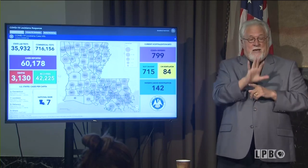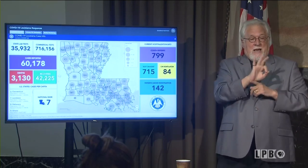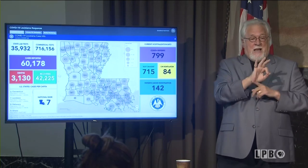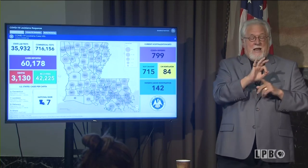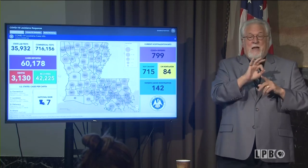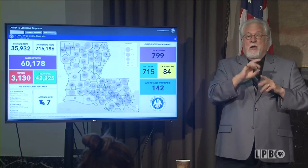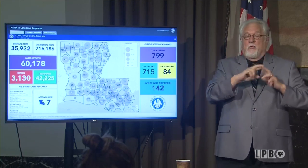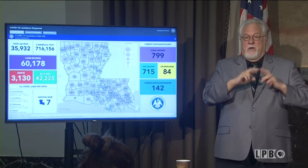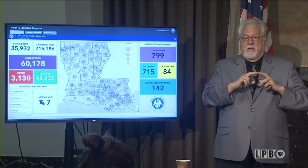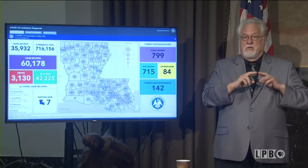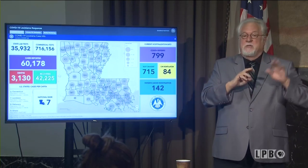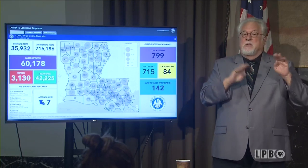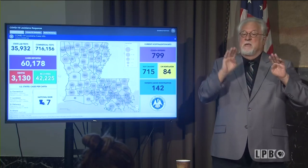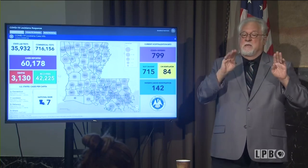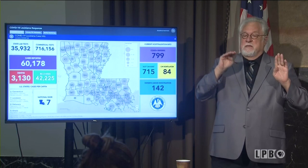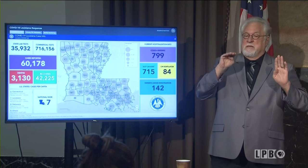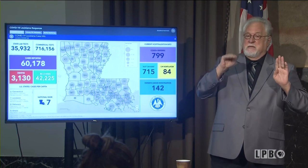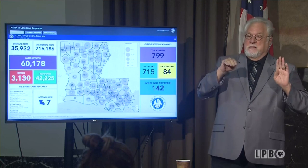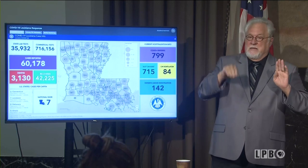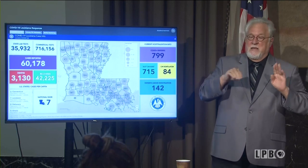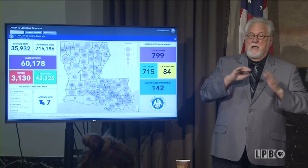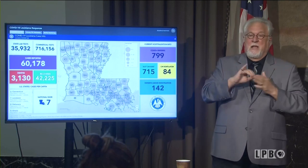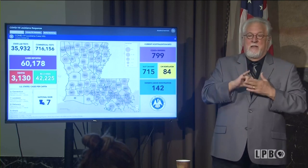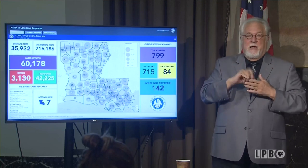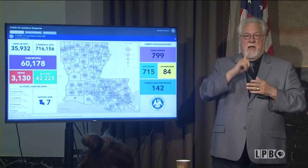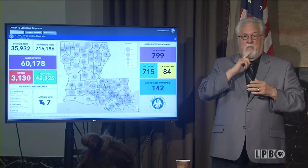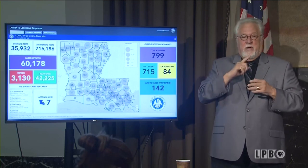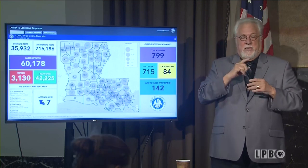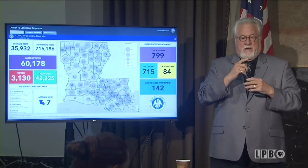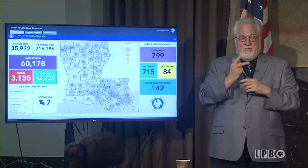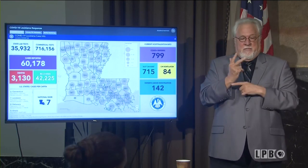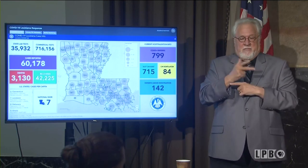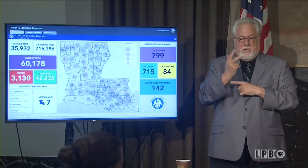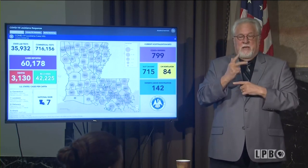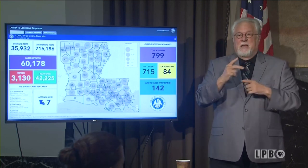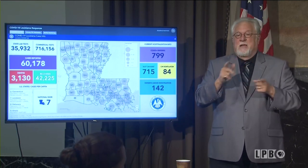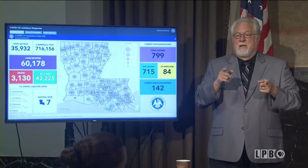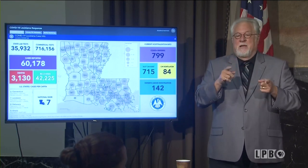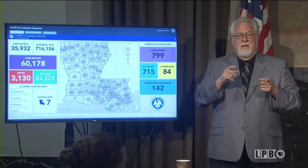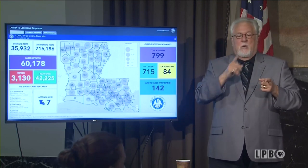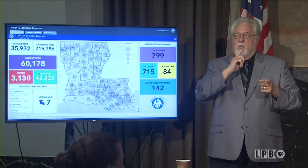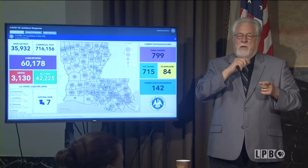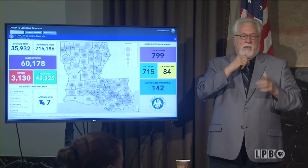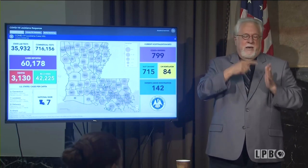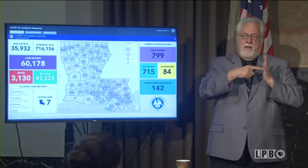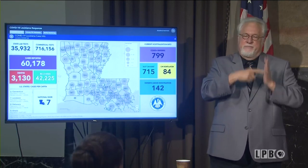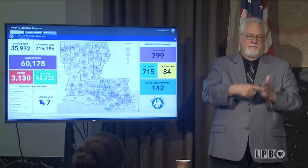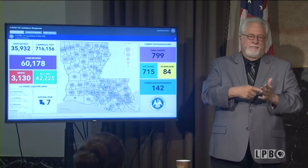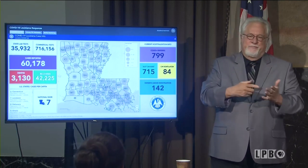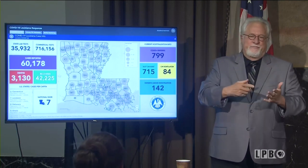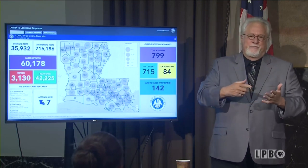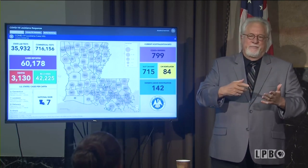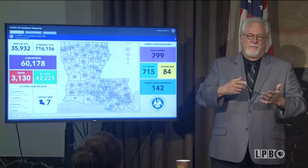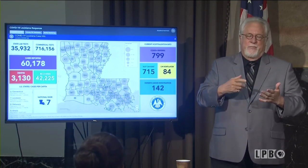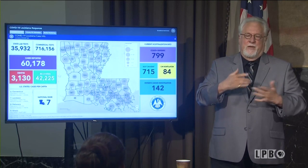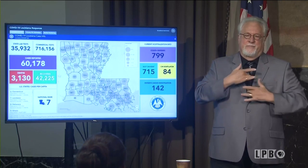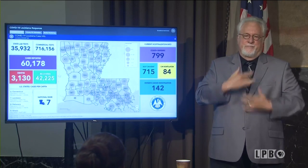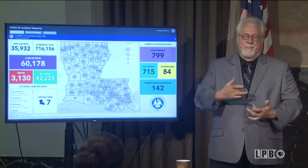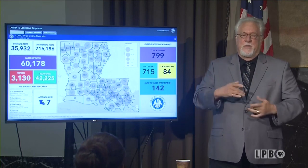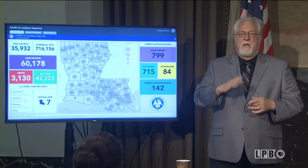show a slight downward trajectory, and that's really over 3 days. And so 3 days doesn't really make for a